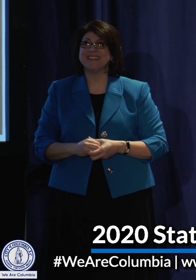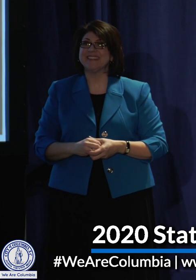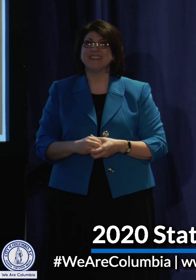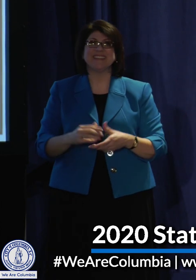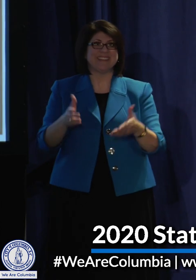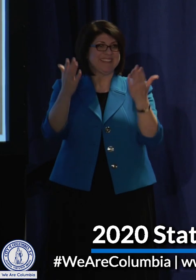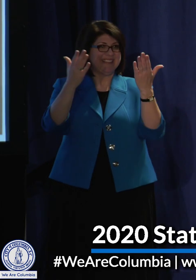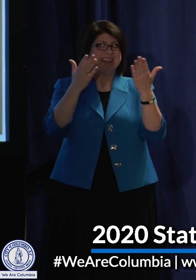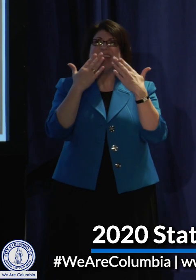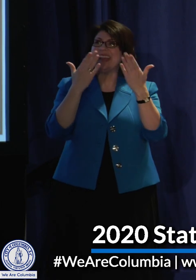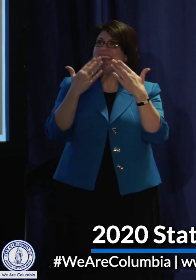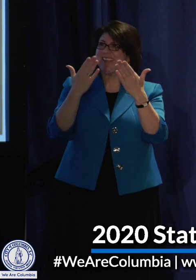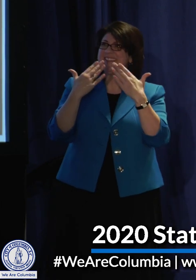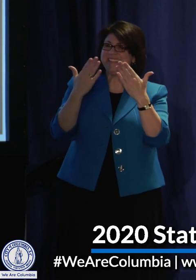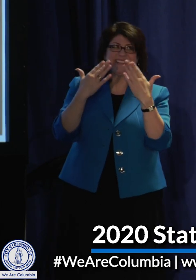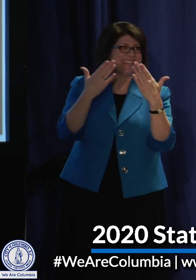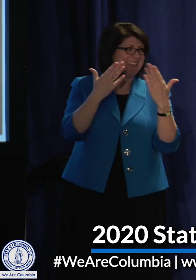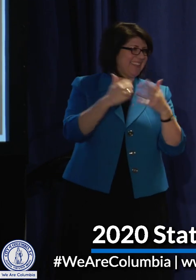Thank you.